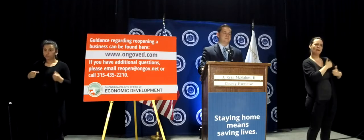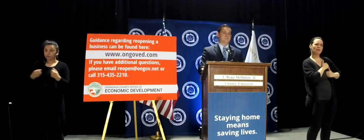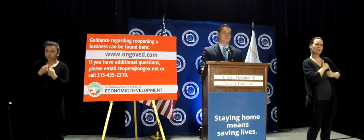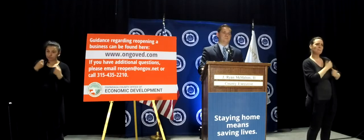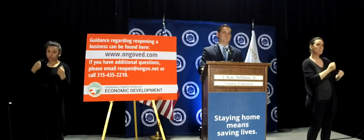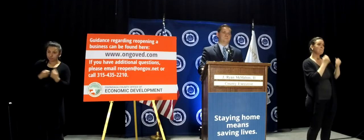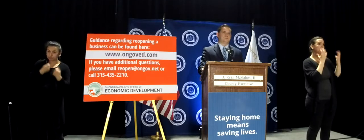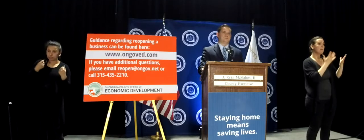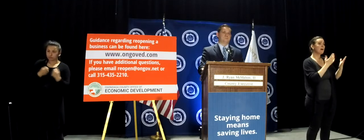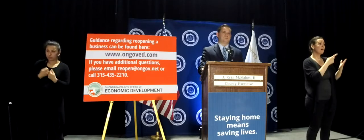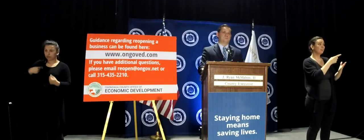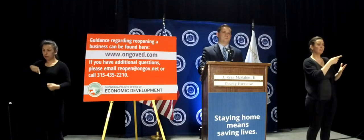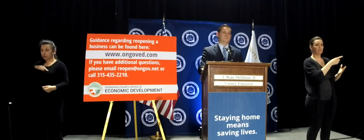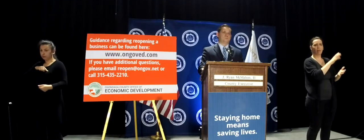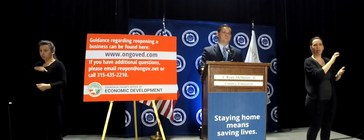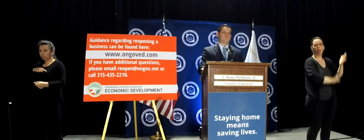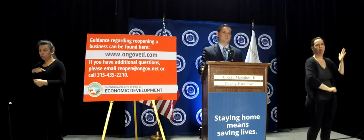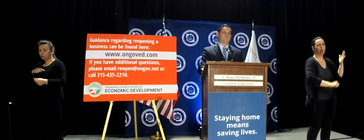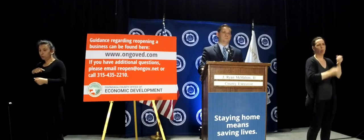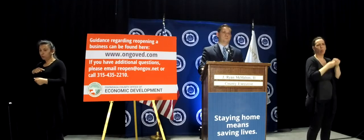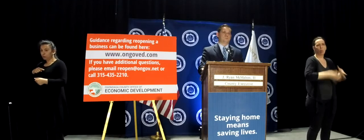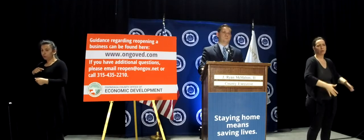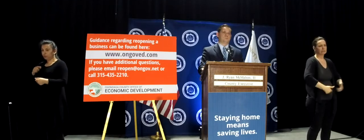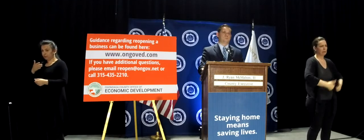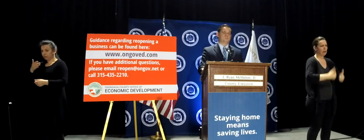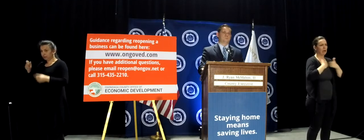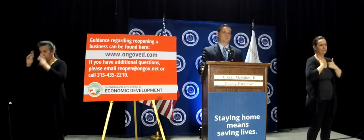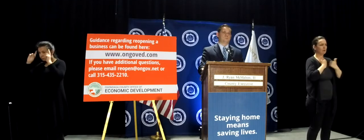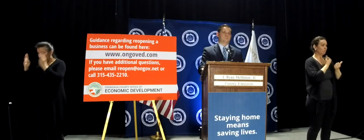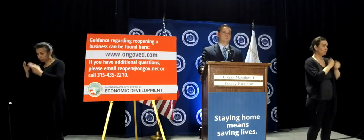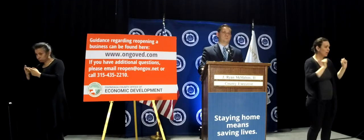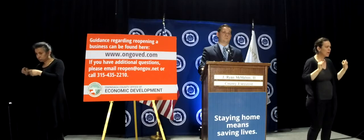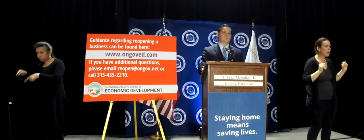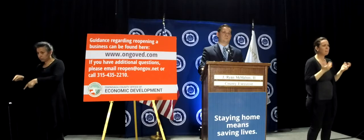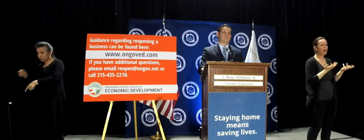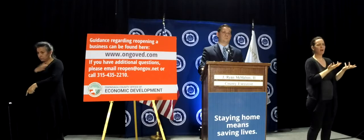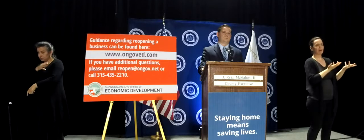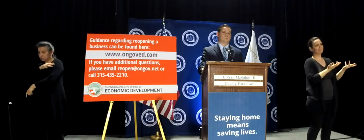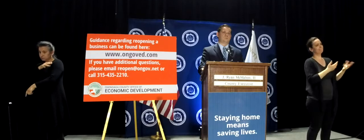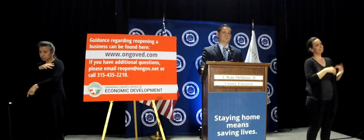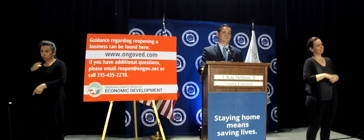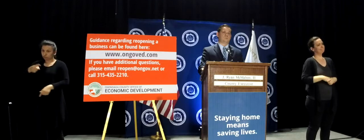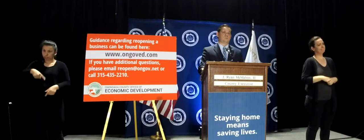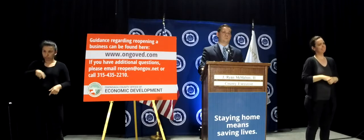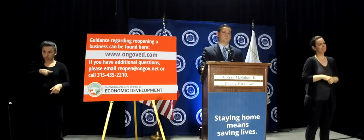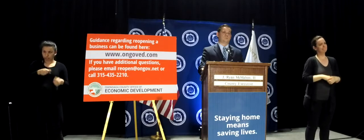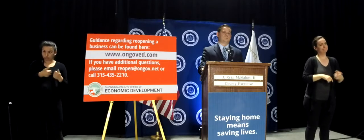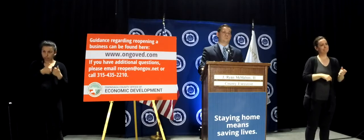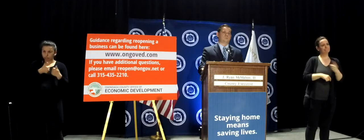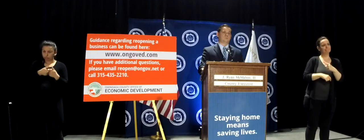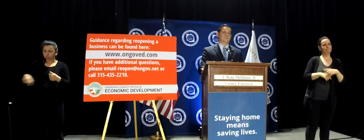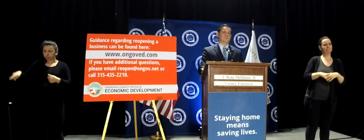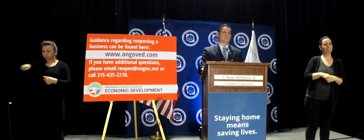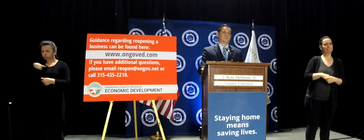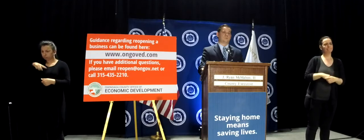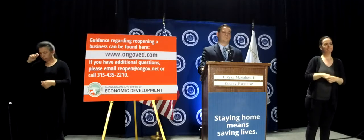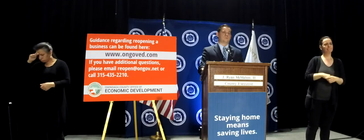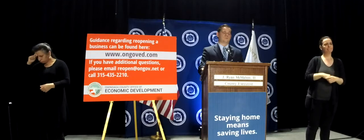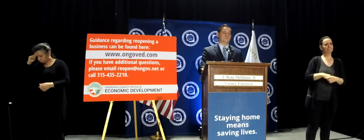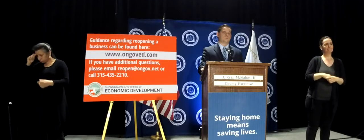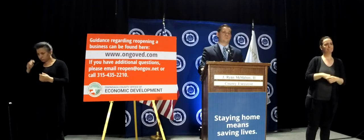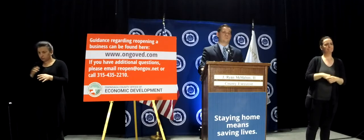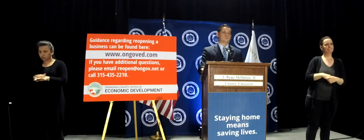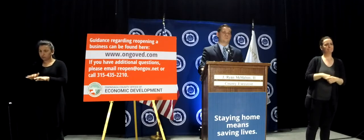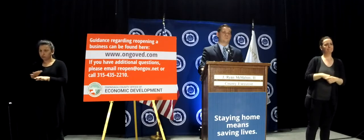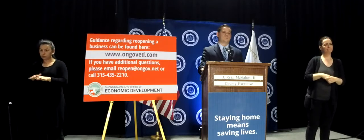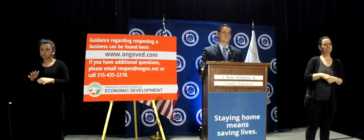days. Has the pandemic had to change any of the policies at the Veterans Cemetery in terms of